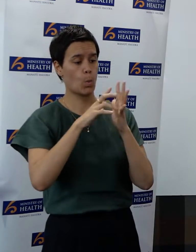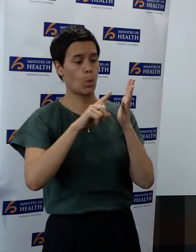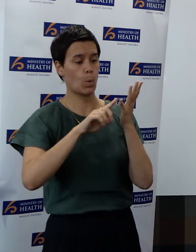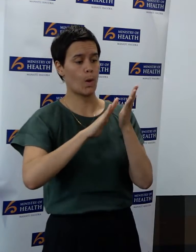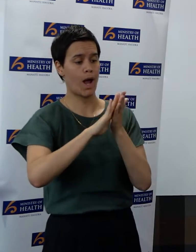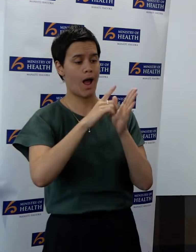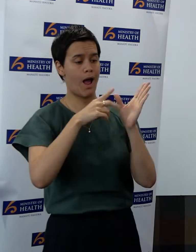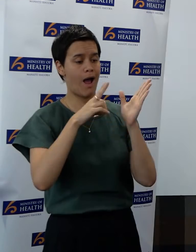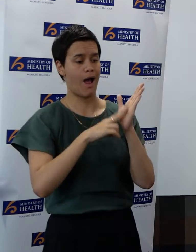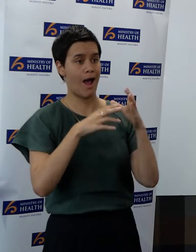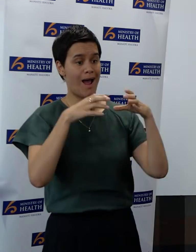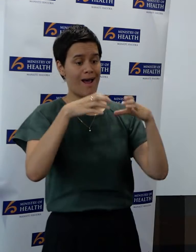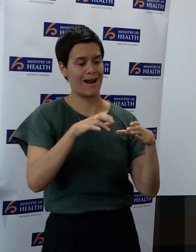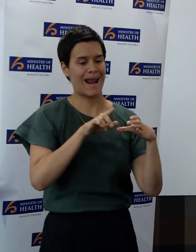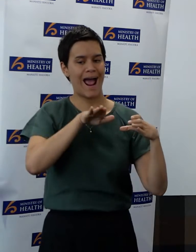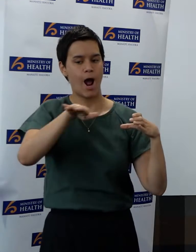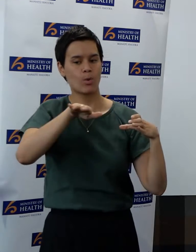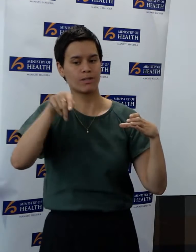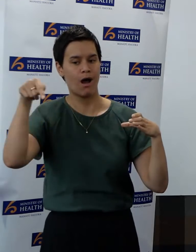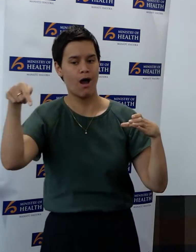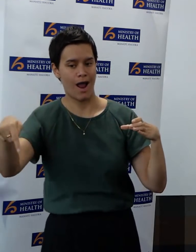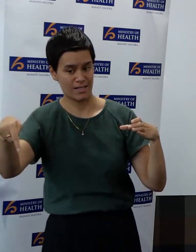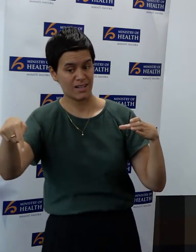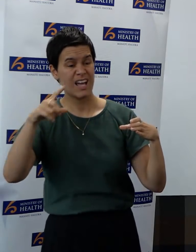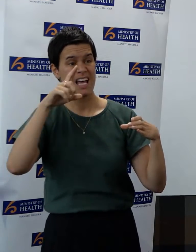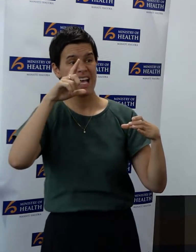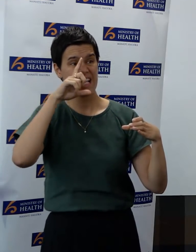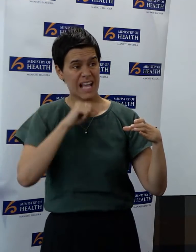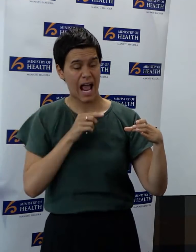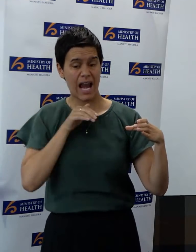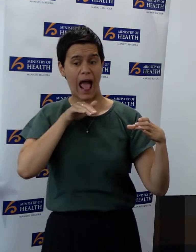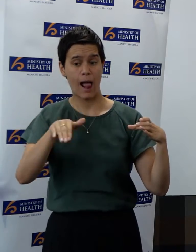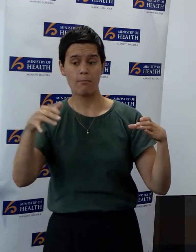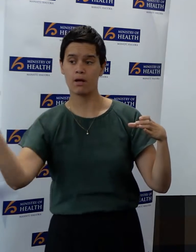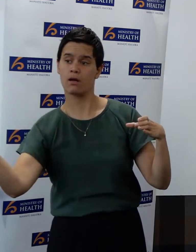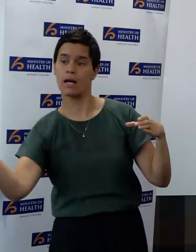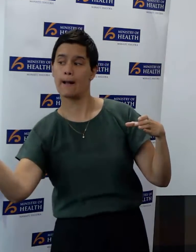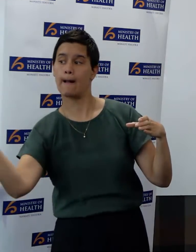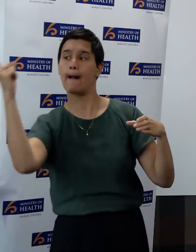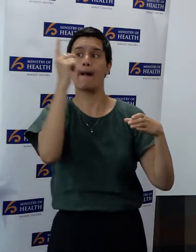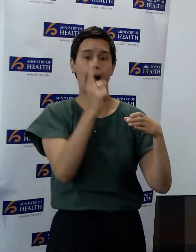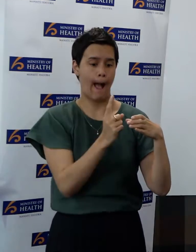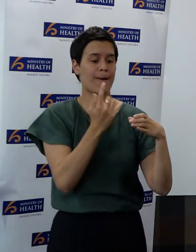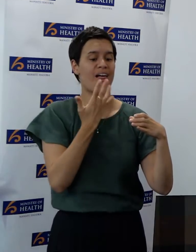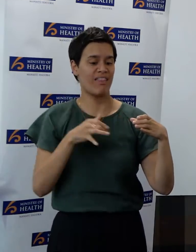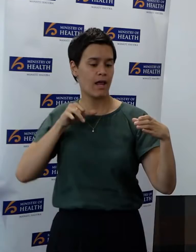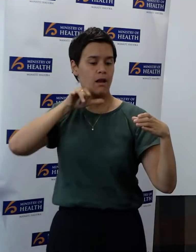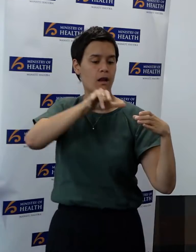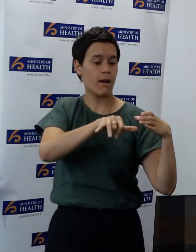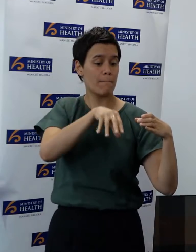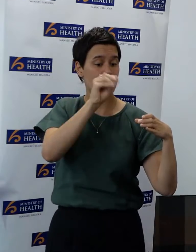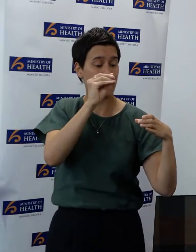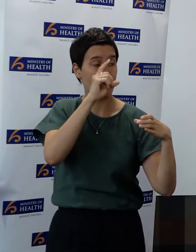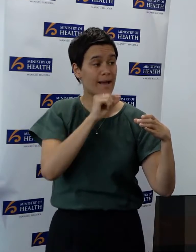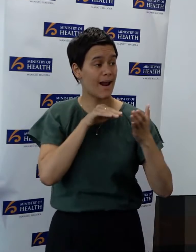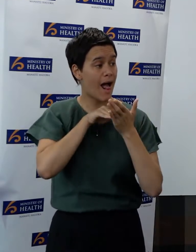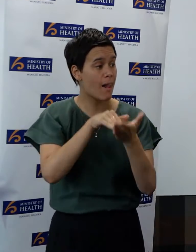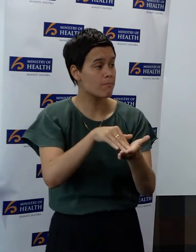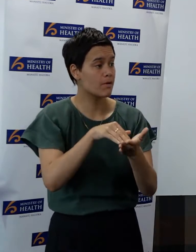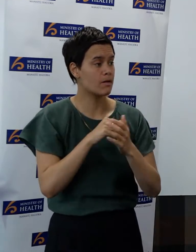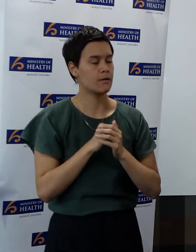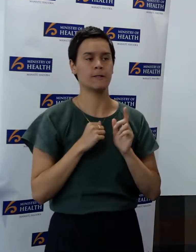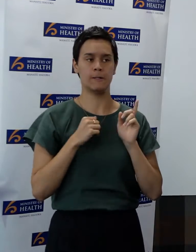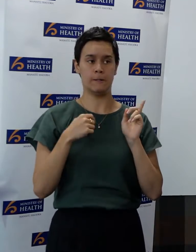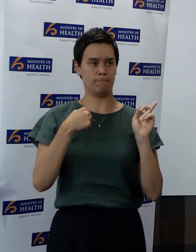getting them there? So I can't commit to that, but I know that our colleagues at Foreign Affairs and Trade are working on all the